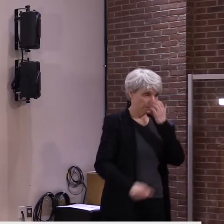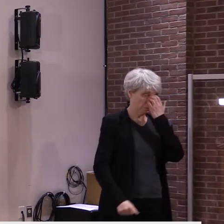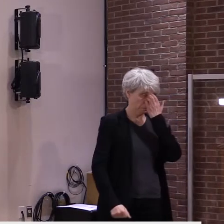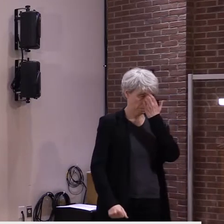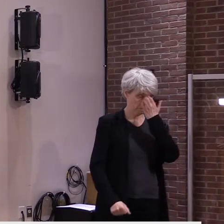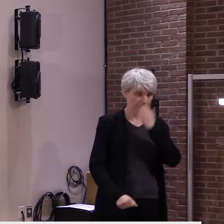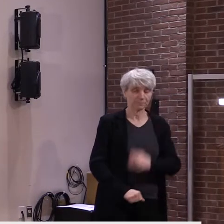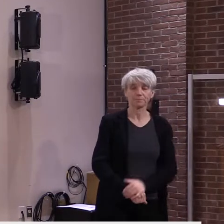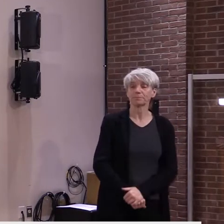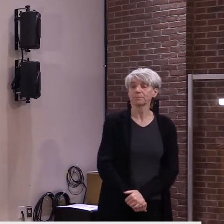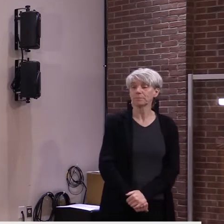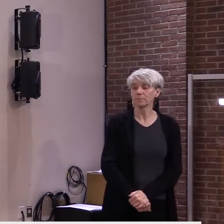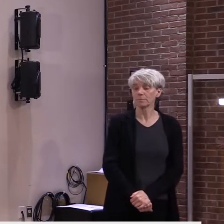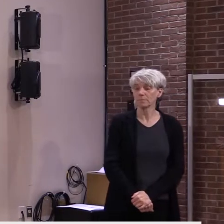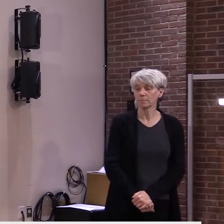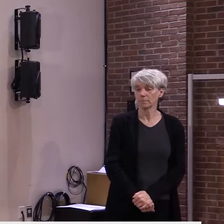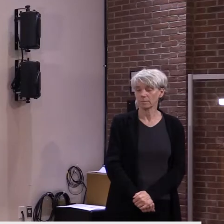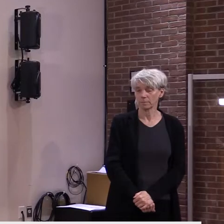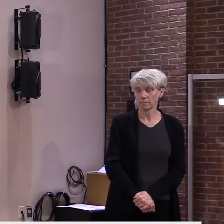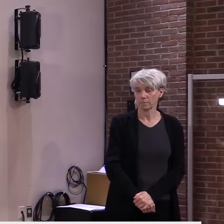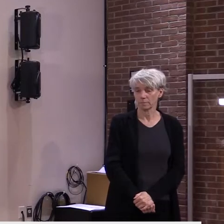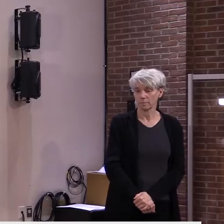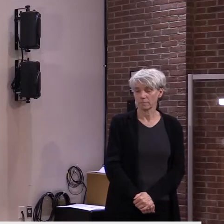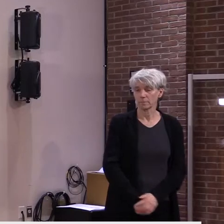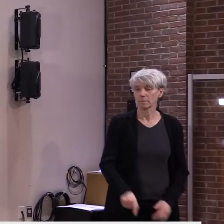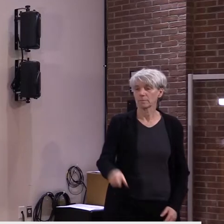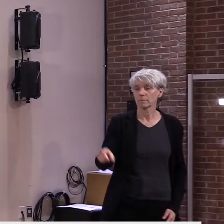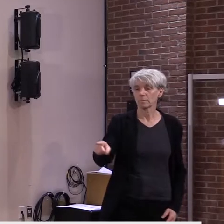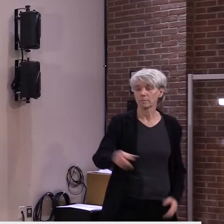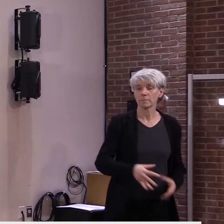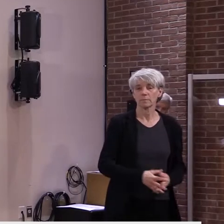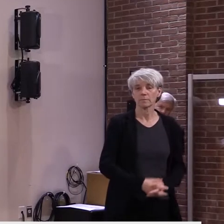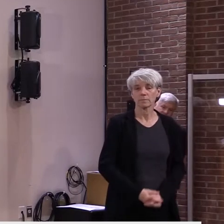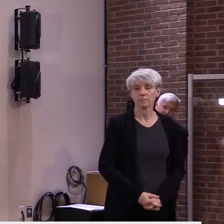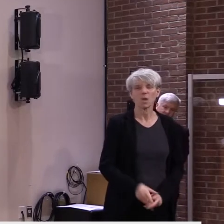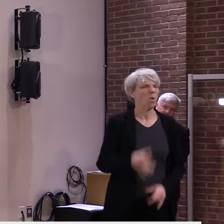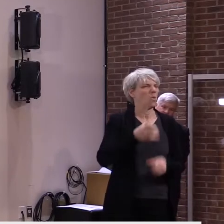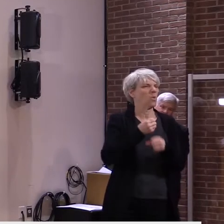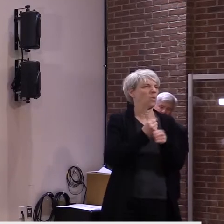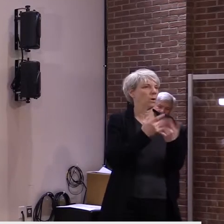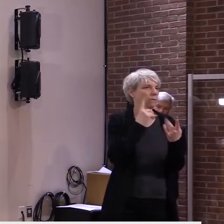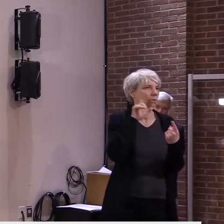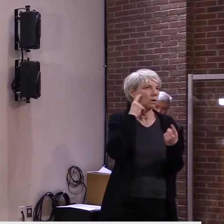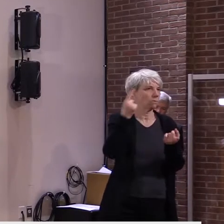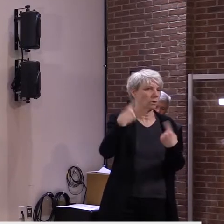NBC5. Thanks, Jason. Yes, if I could, circle back when the governor's here. Sounds good.